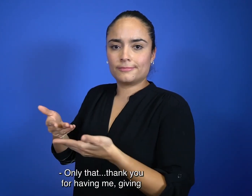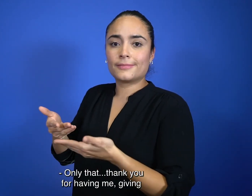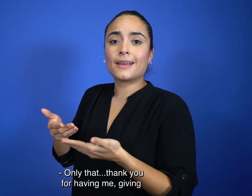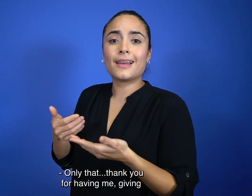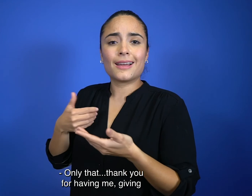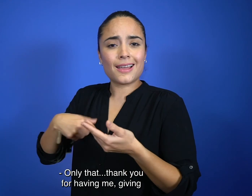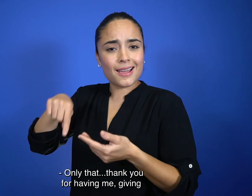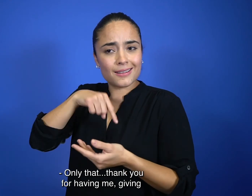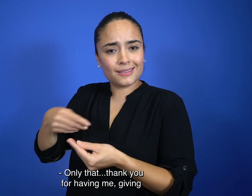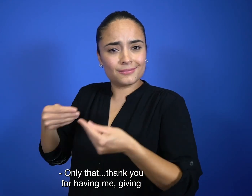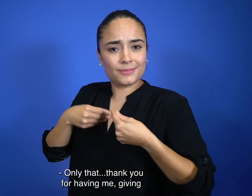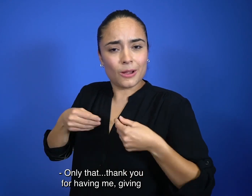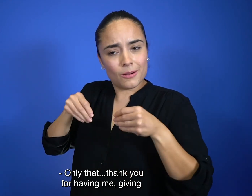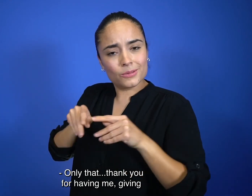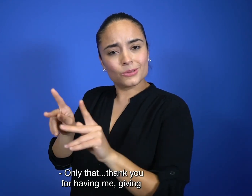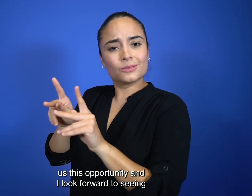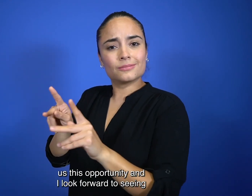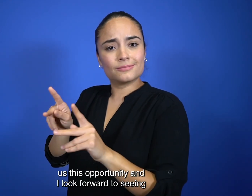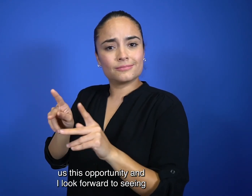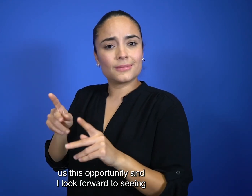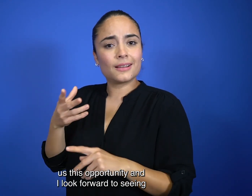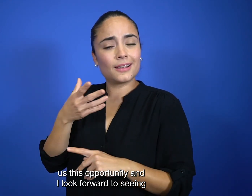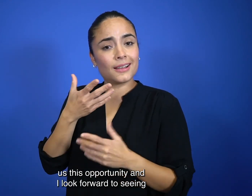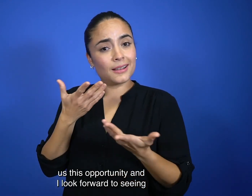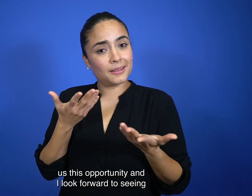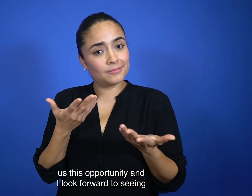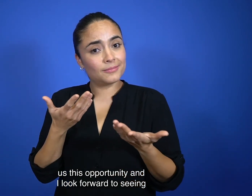for having me, giving us this opportunity, and